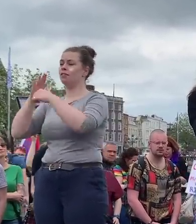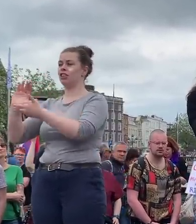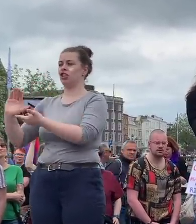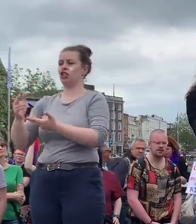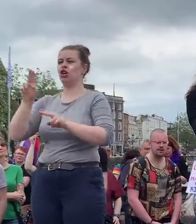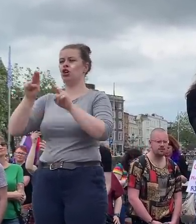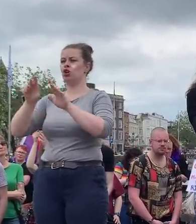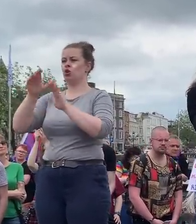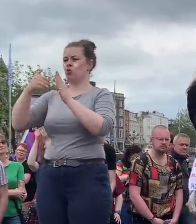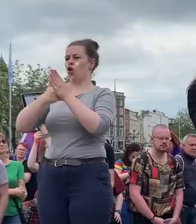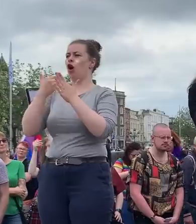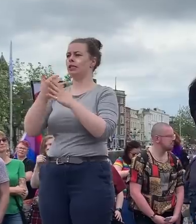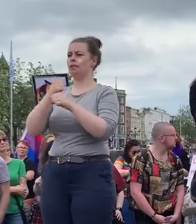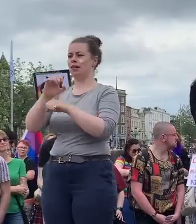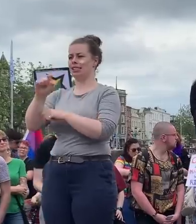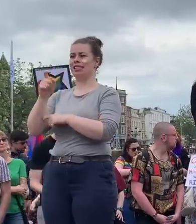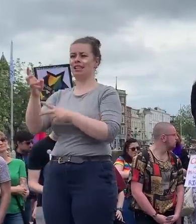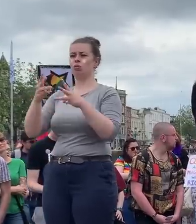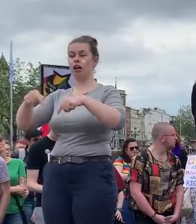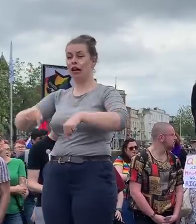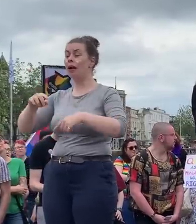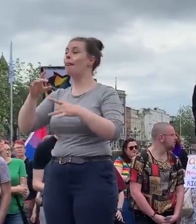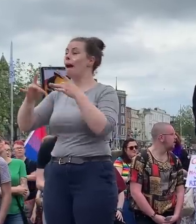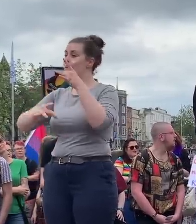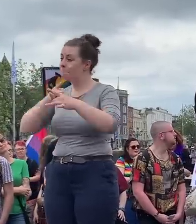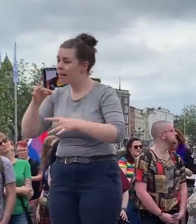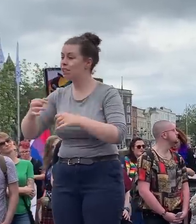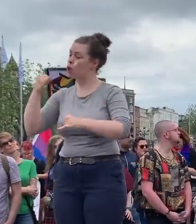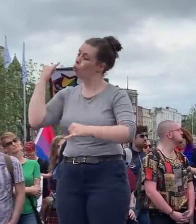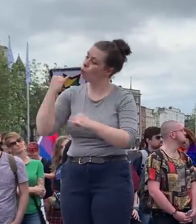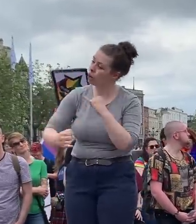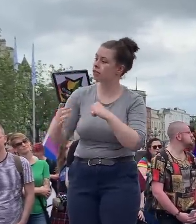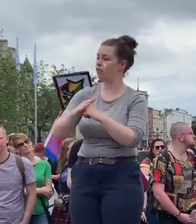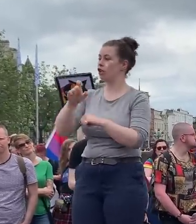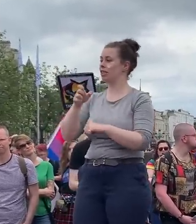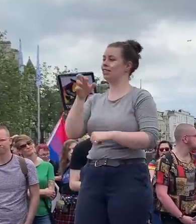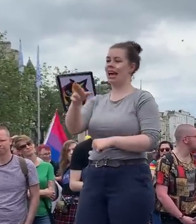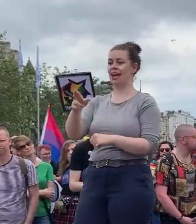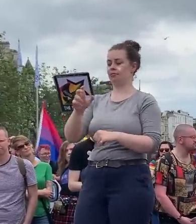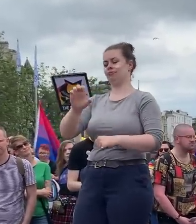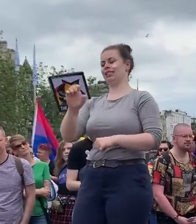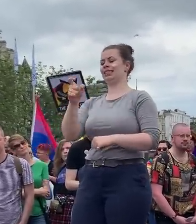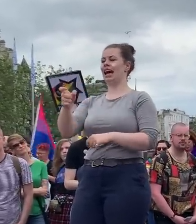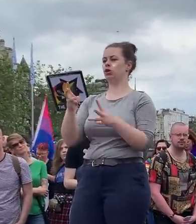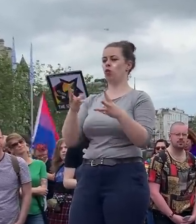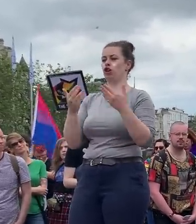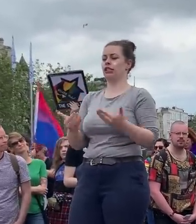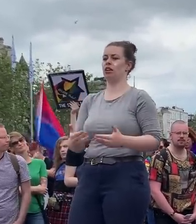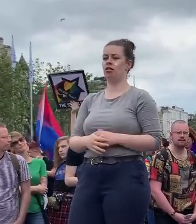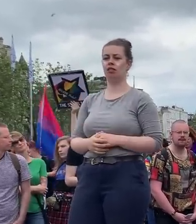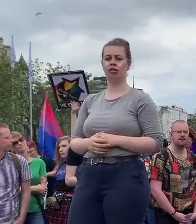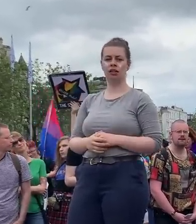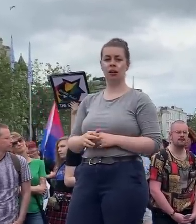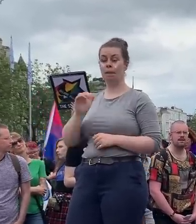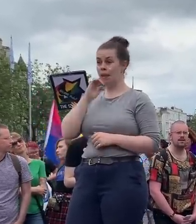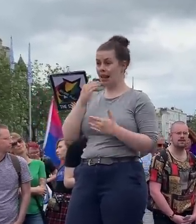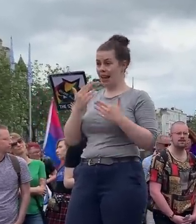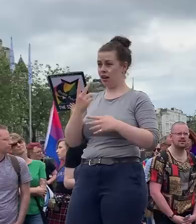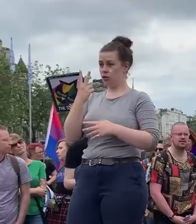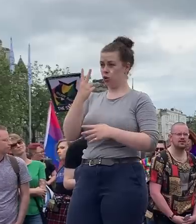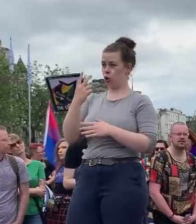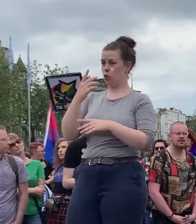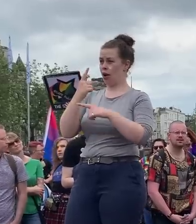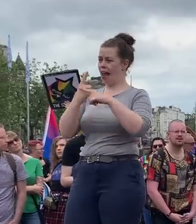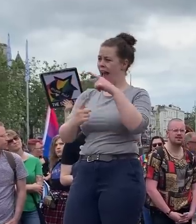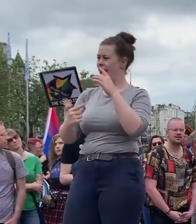new laws on sex work here that recriminalized and doubled the penalties on sex workers, where sex workers now go from a